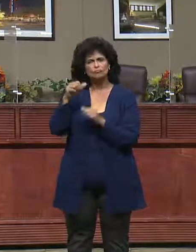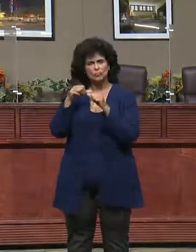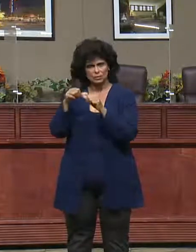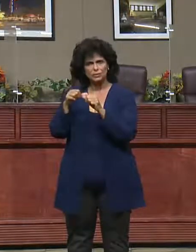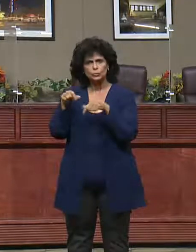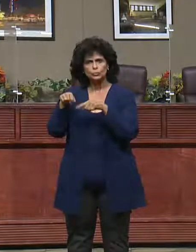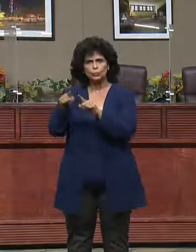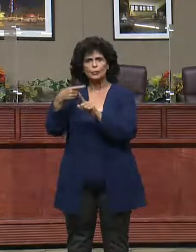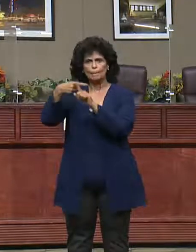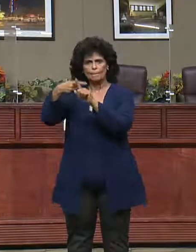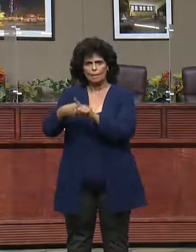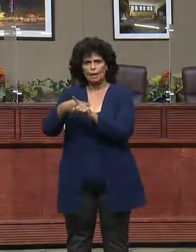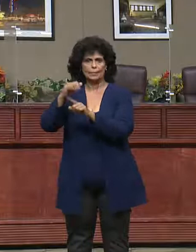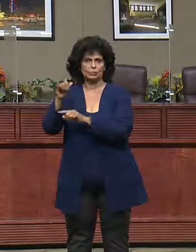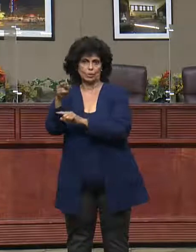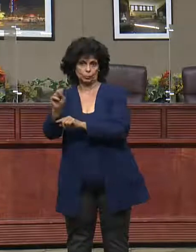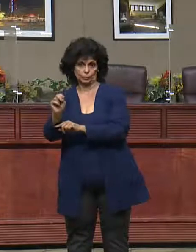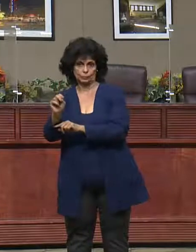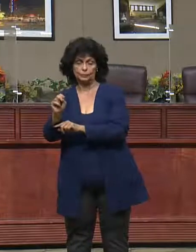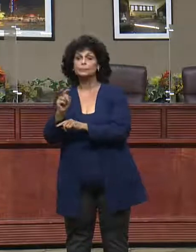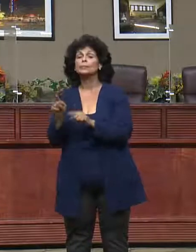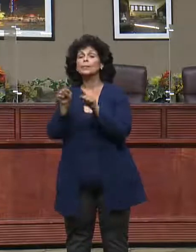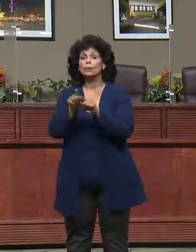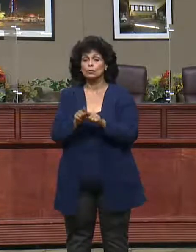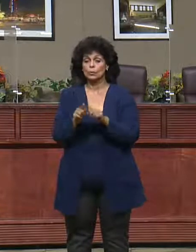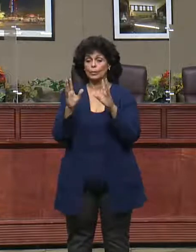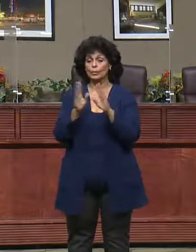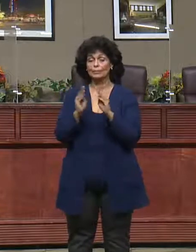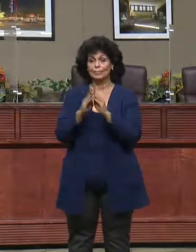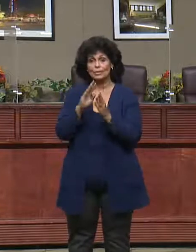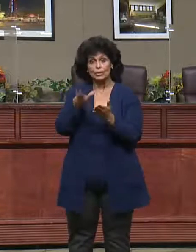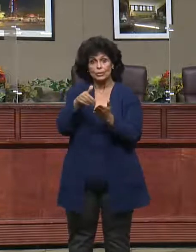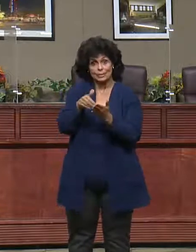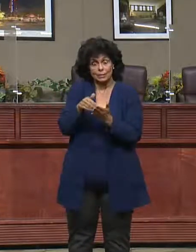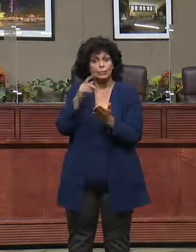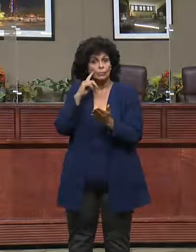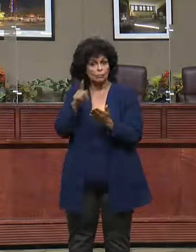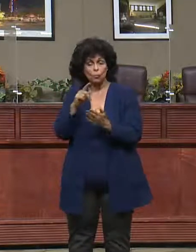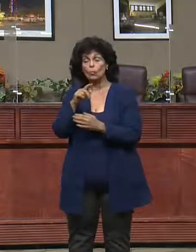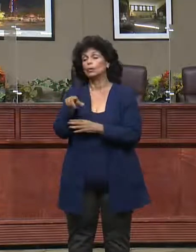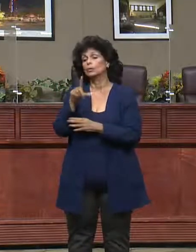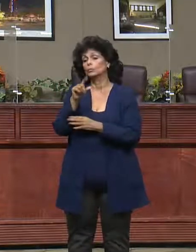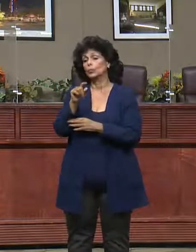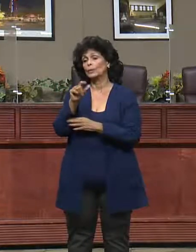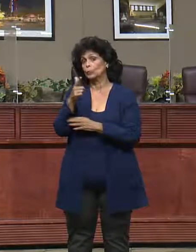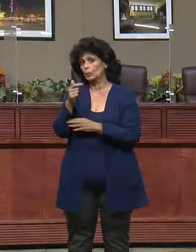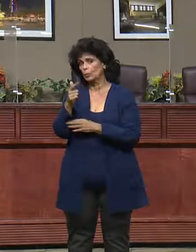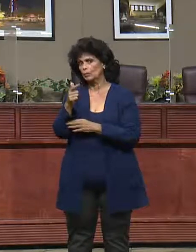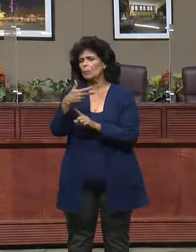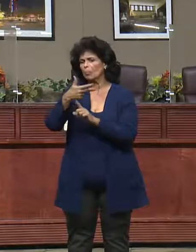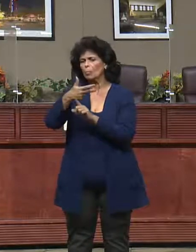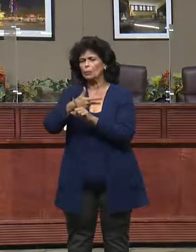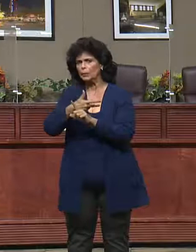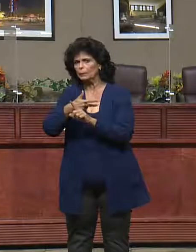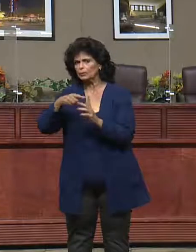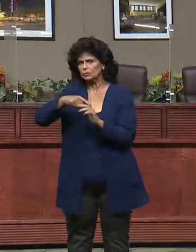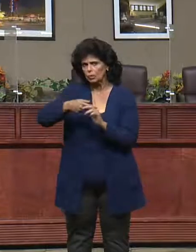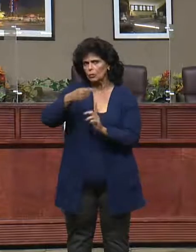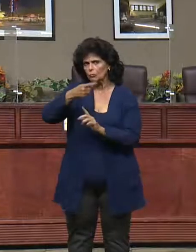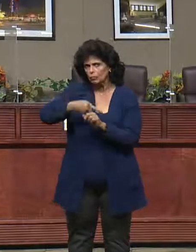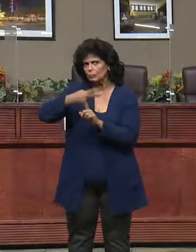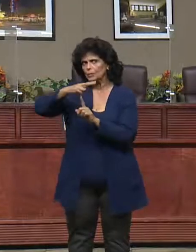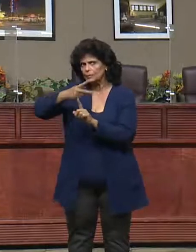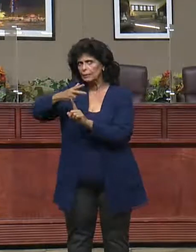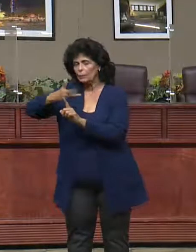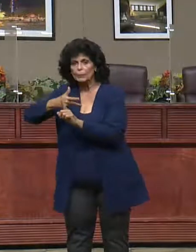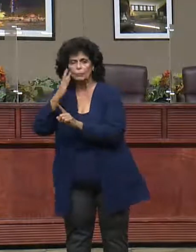continue free testing at the Convention Center site, at least through the first quarter of 2021. Our strike teams will